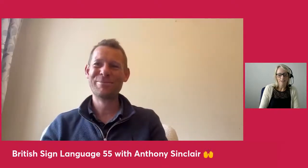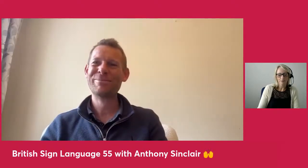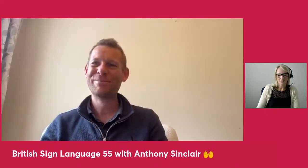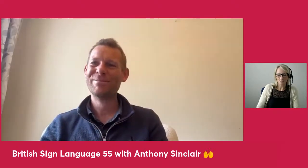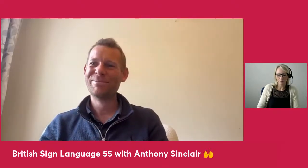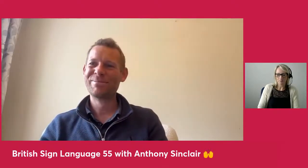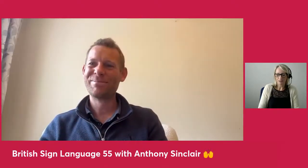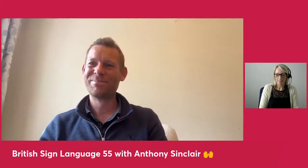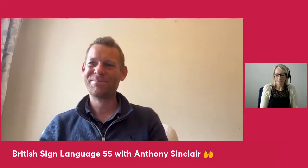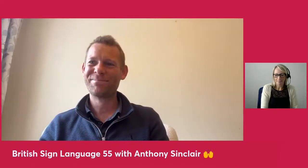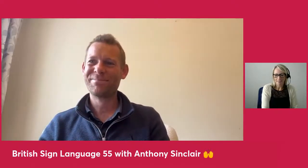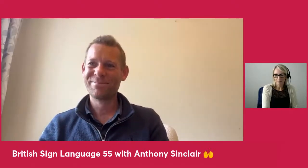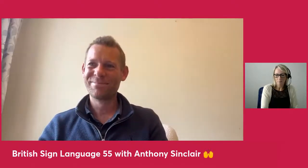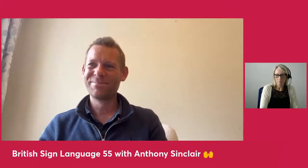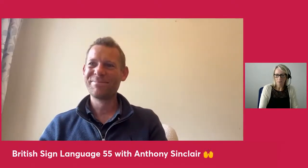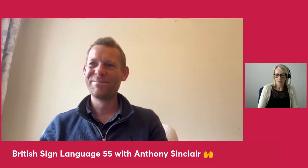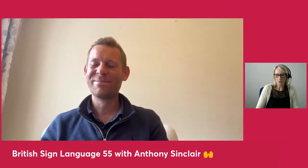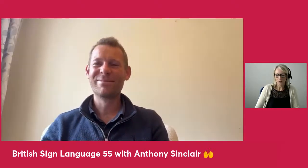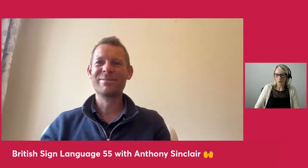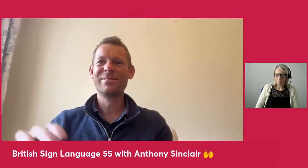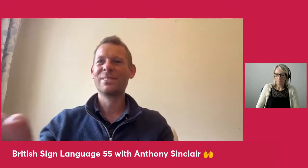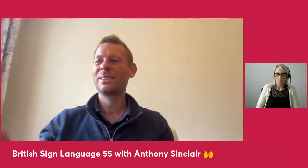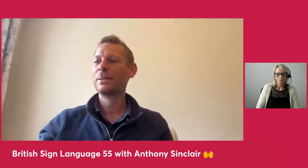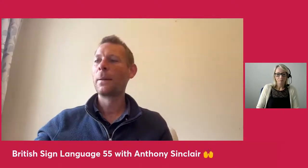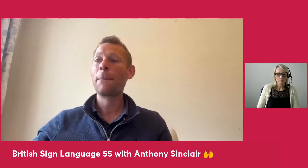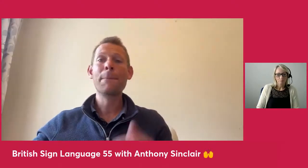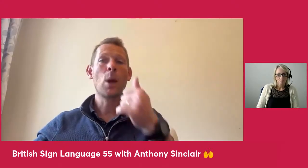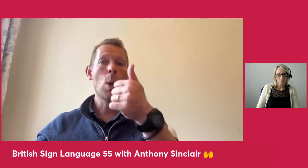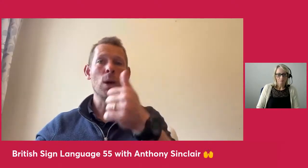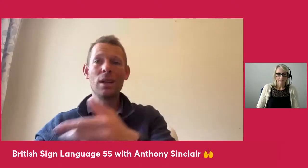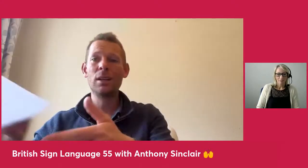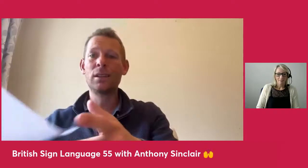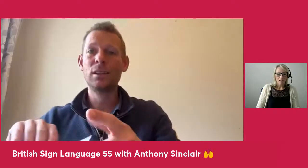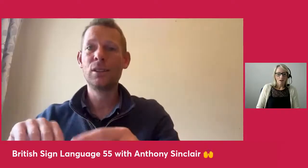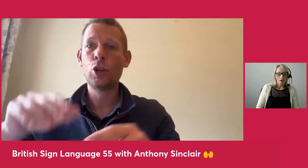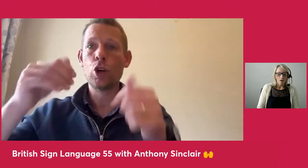south anyway, so I think that's probably where you are.